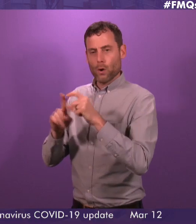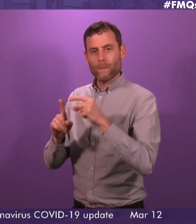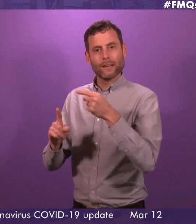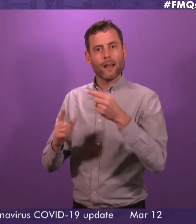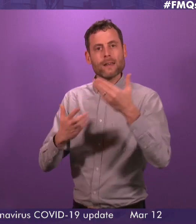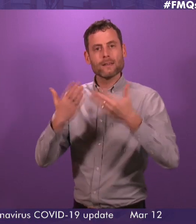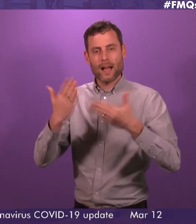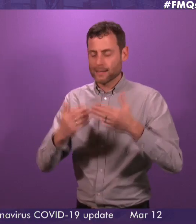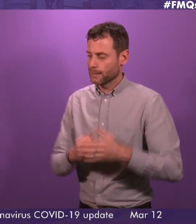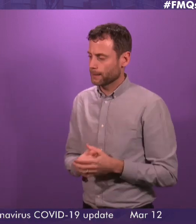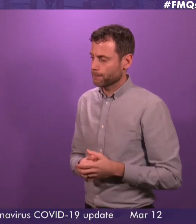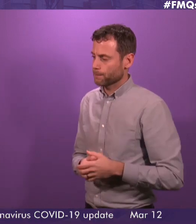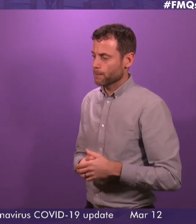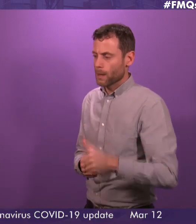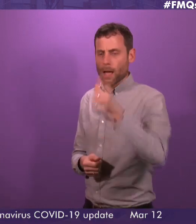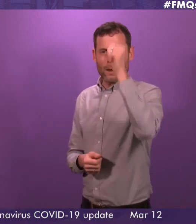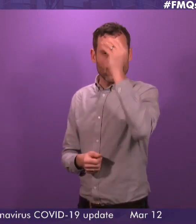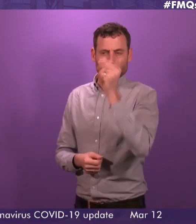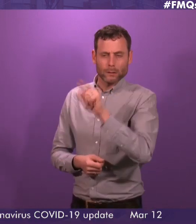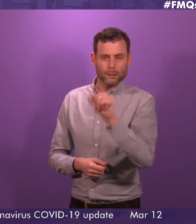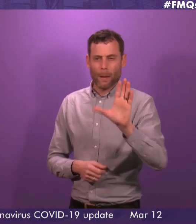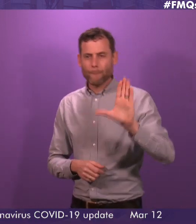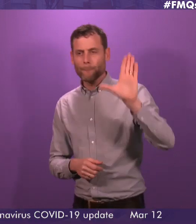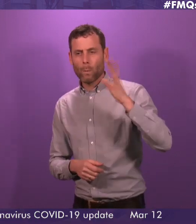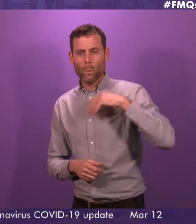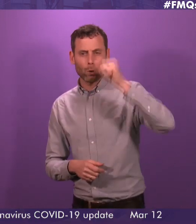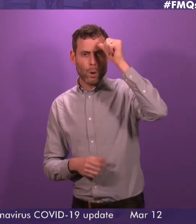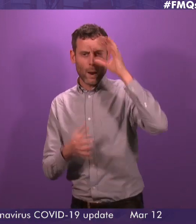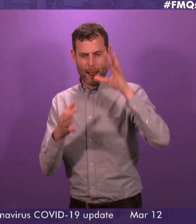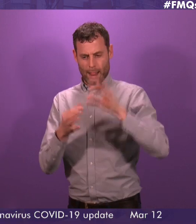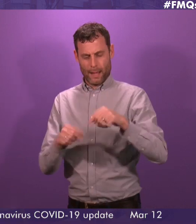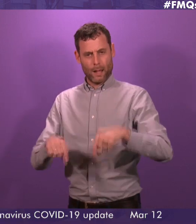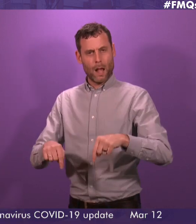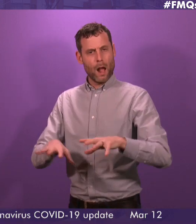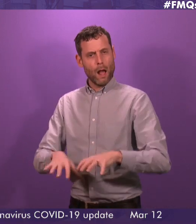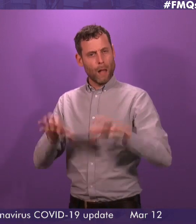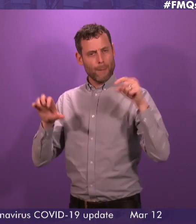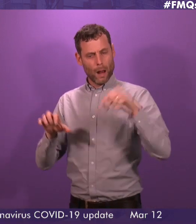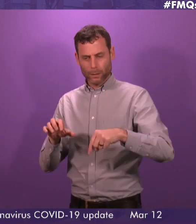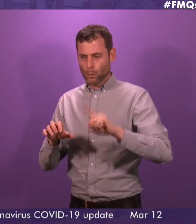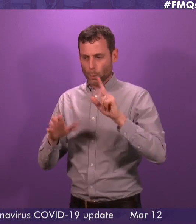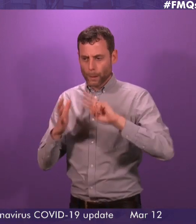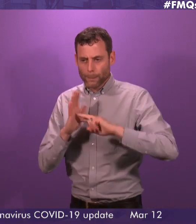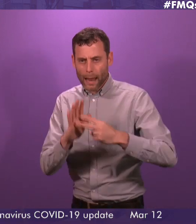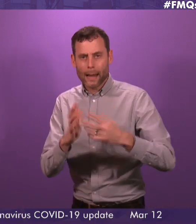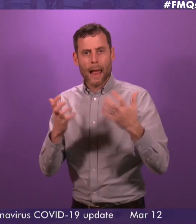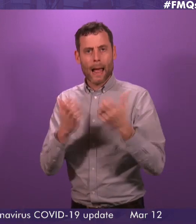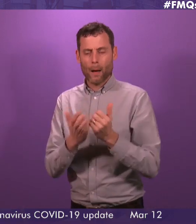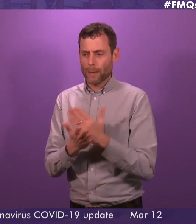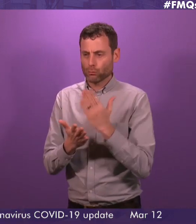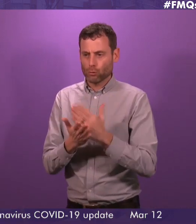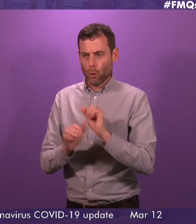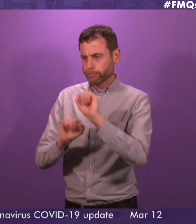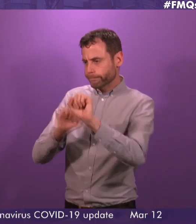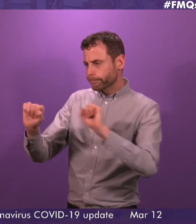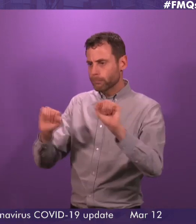are also quite anxious to find out what arrangement Parliament is making and what arrangements or advice we have for members to make in their own offices. And I would